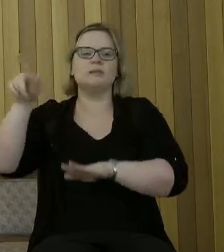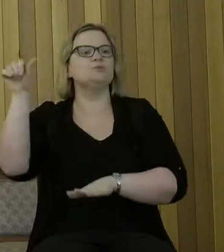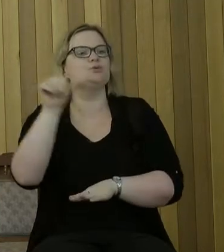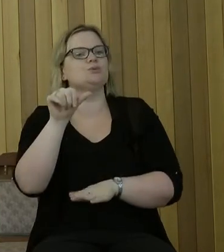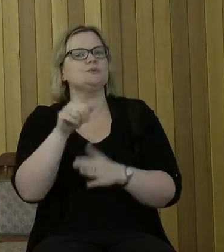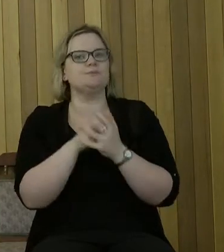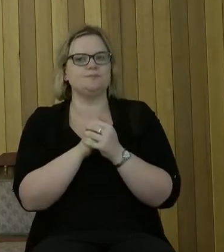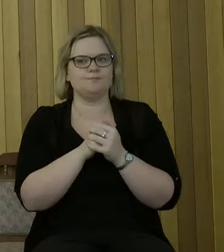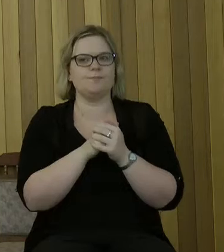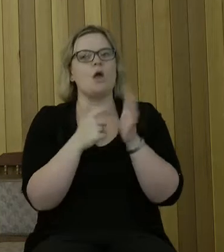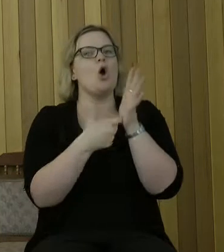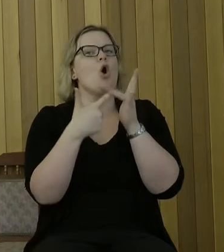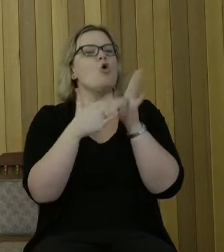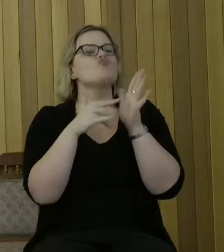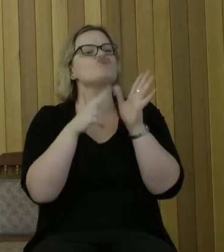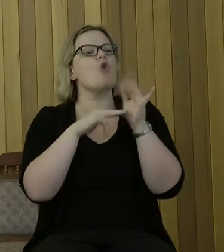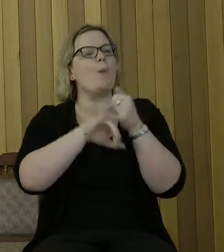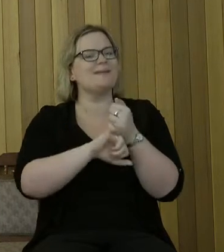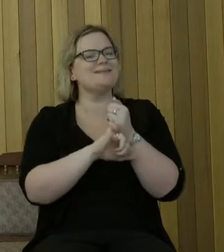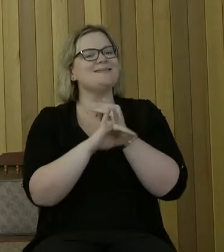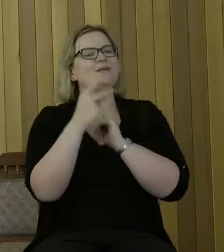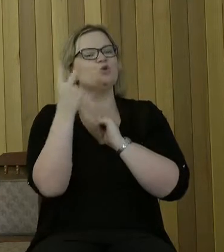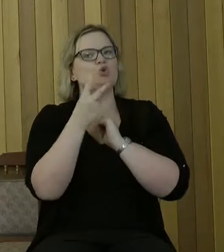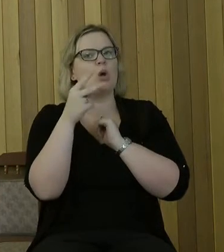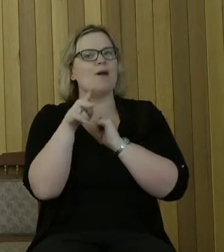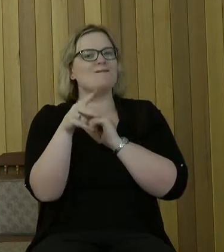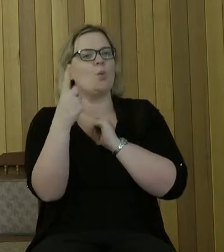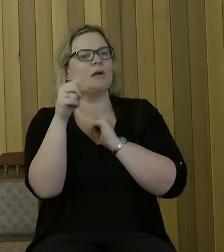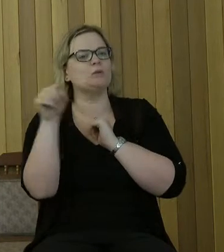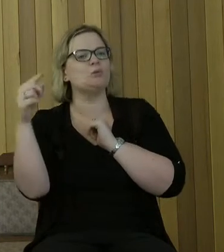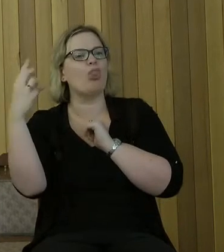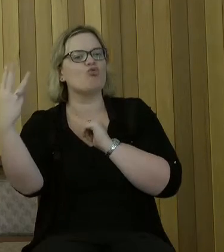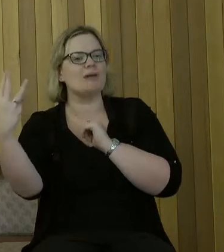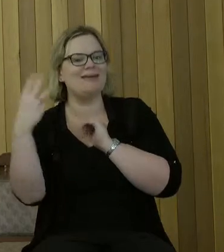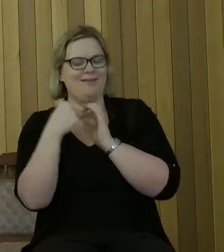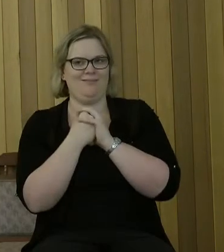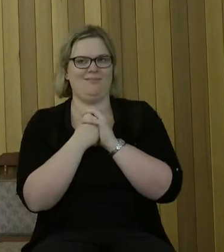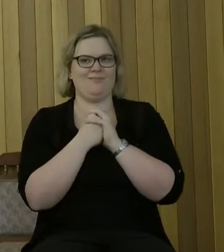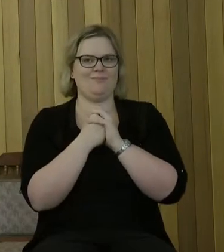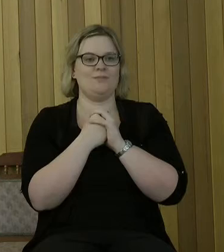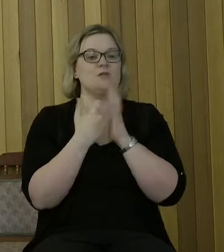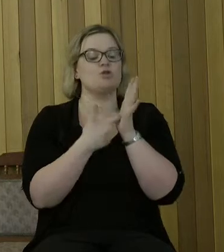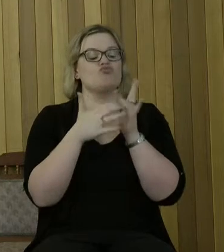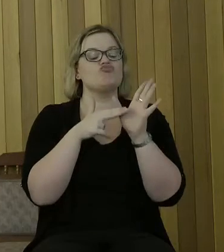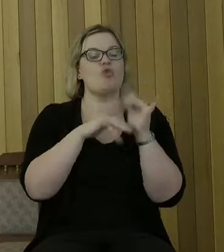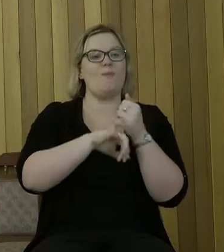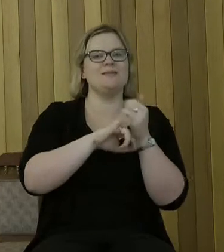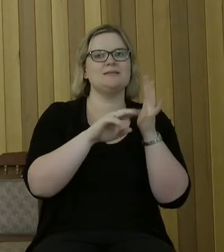Go with me to Romans. Romans 12, verse 1 to 3. Romans